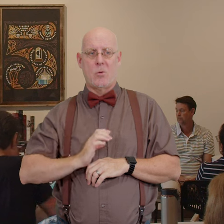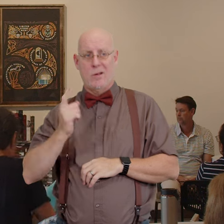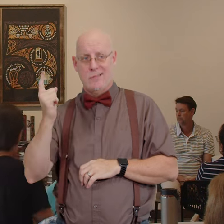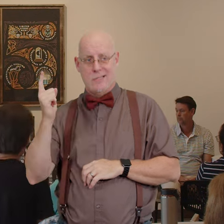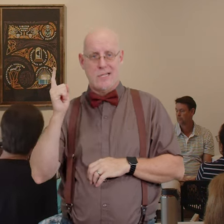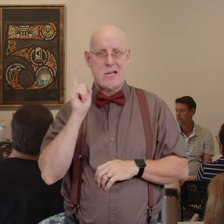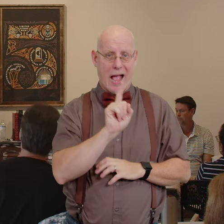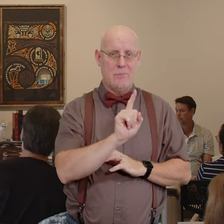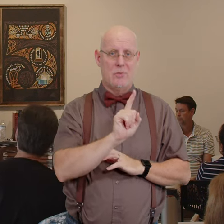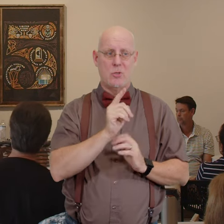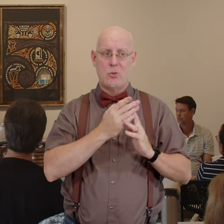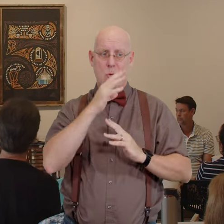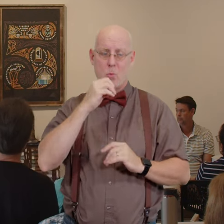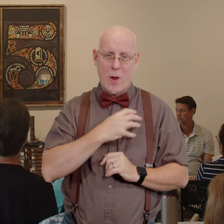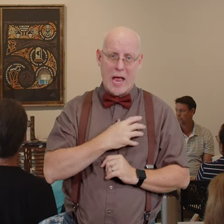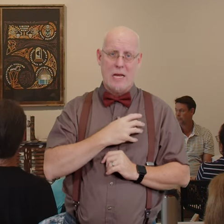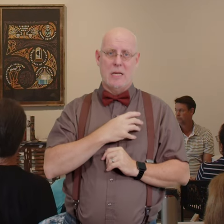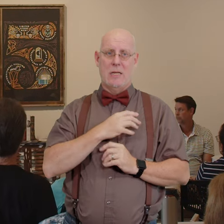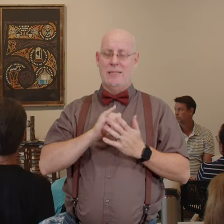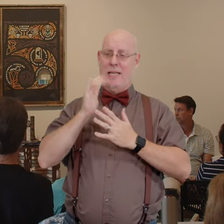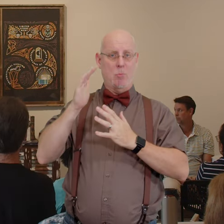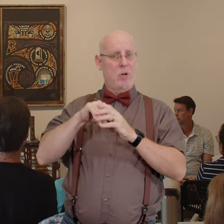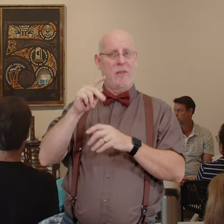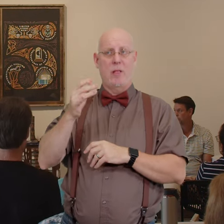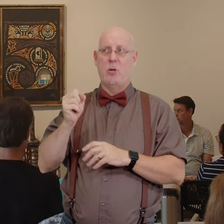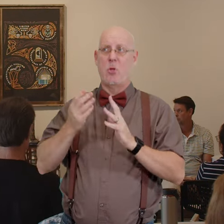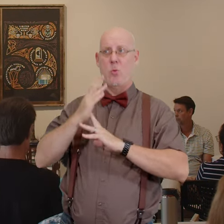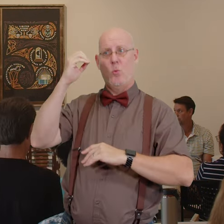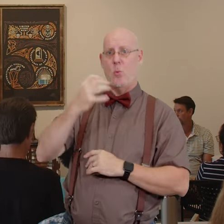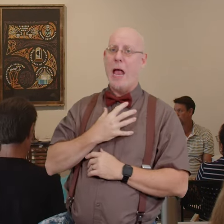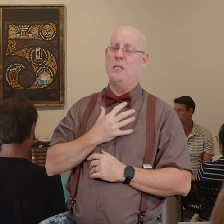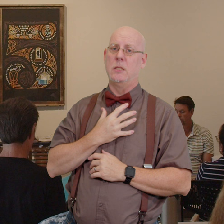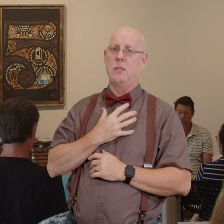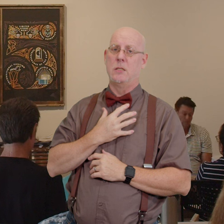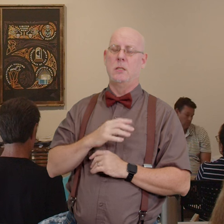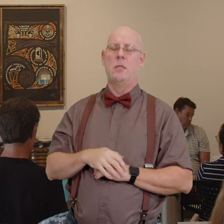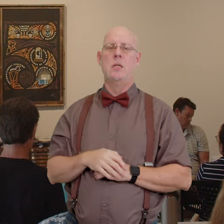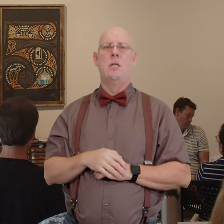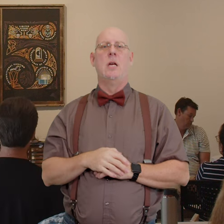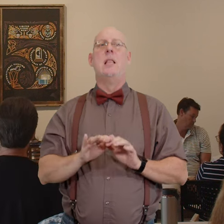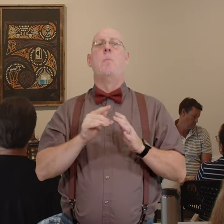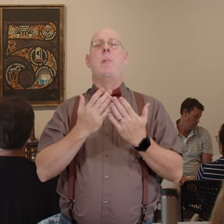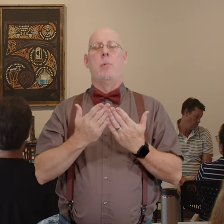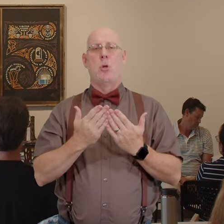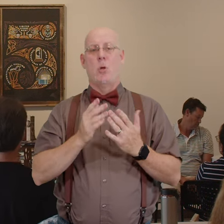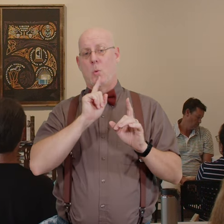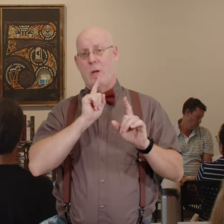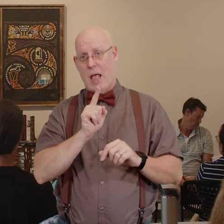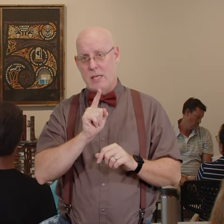And Christ comes by grace. I mean, that's his testimony in Philippians, by grace. So the